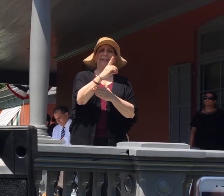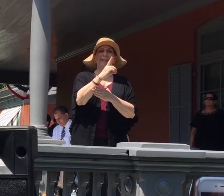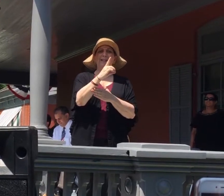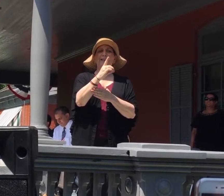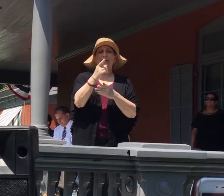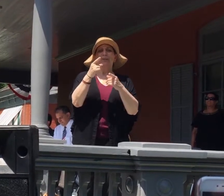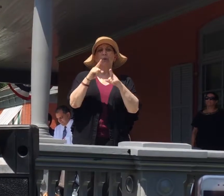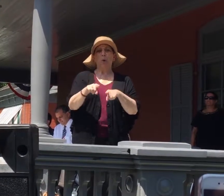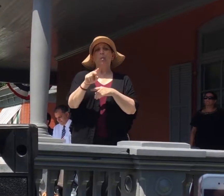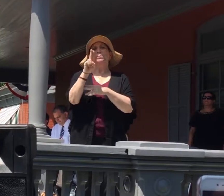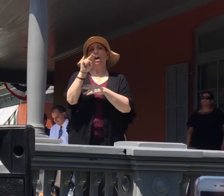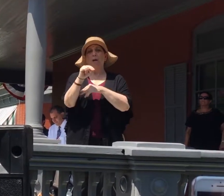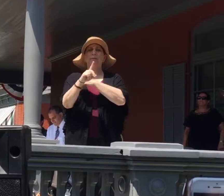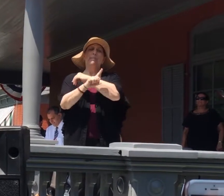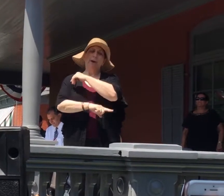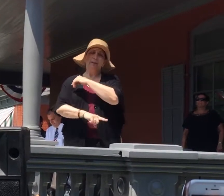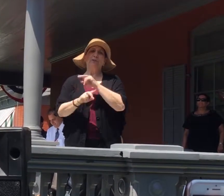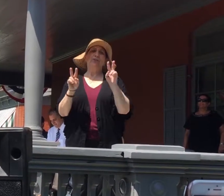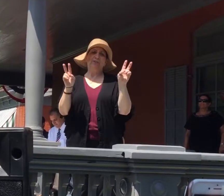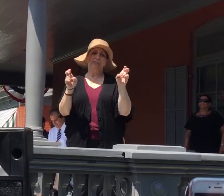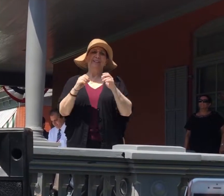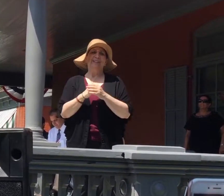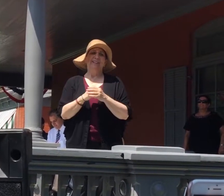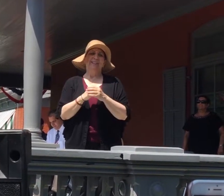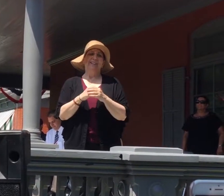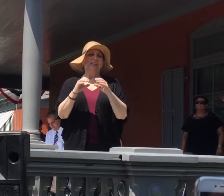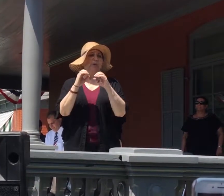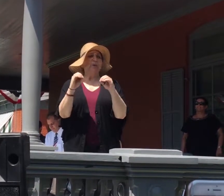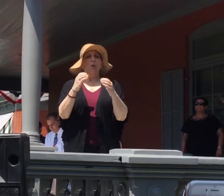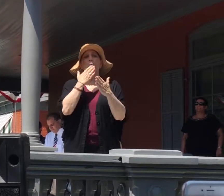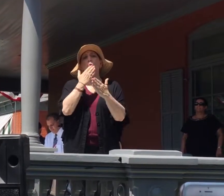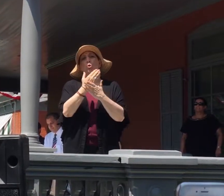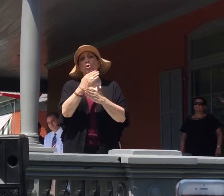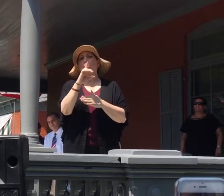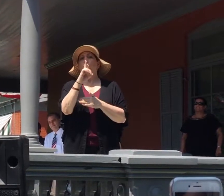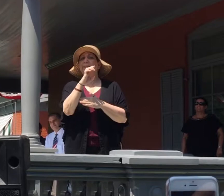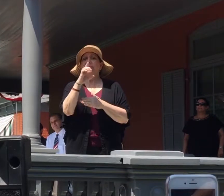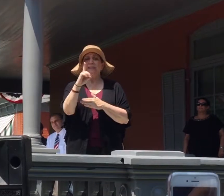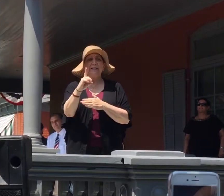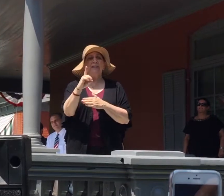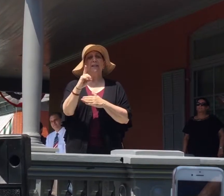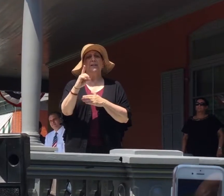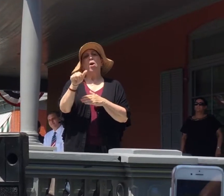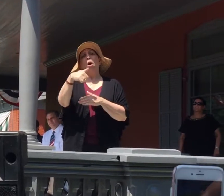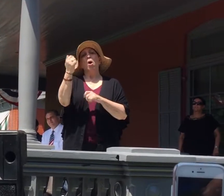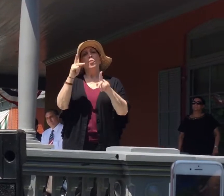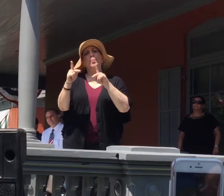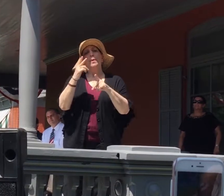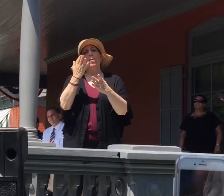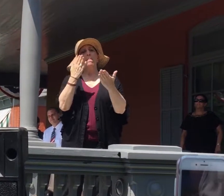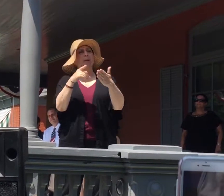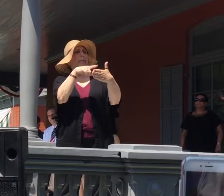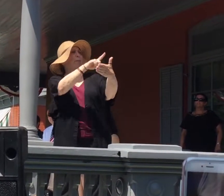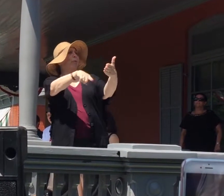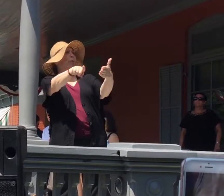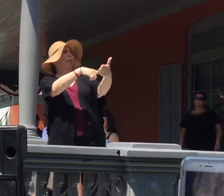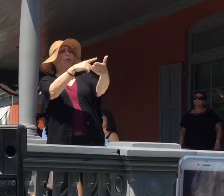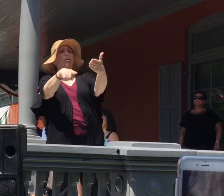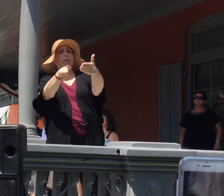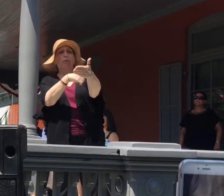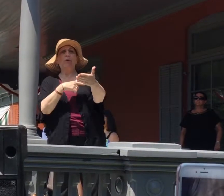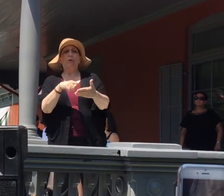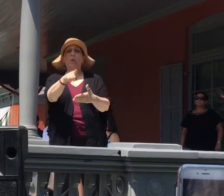unpunished. Certainly no good deed goes without its second guessing, its Monday morning quarterbacking, its